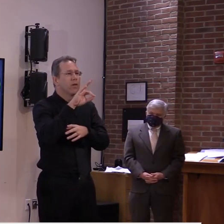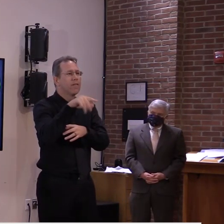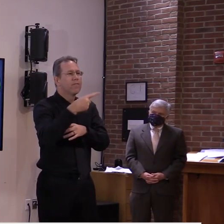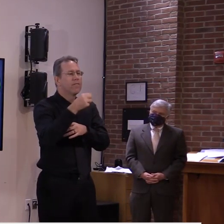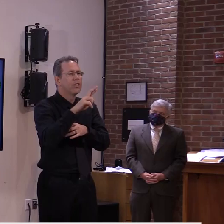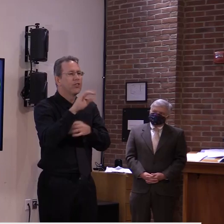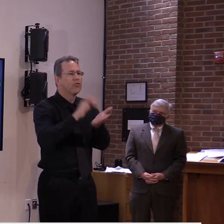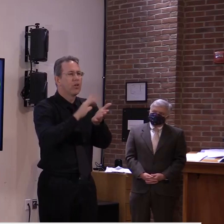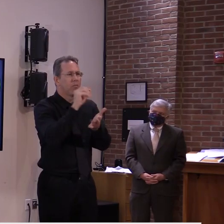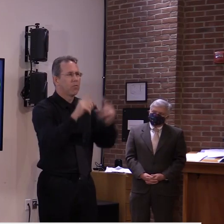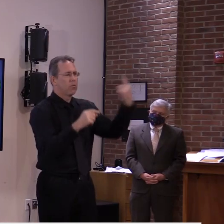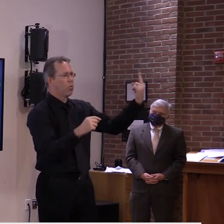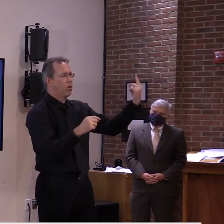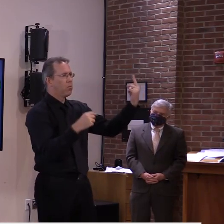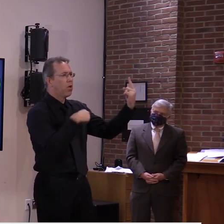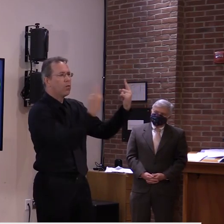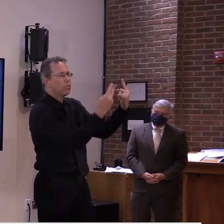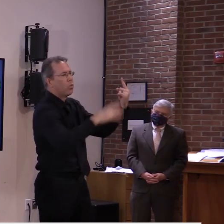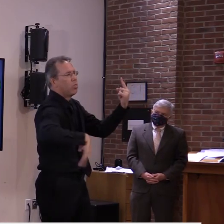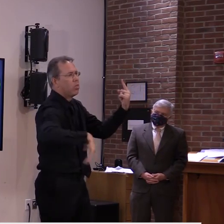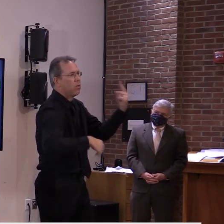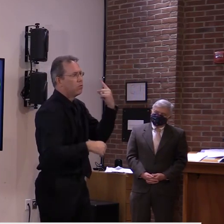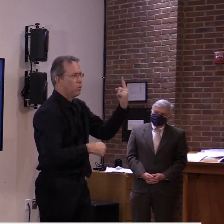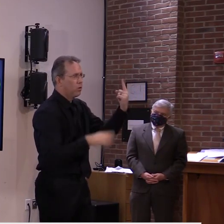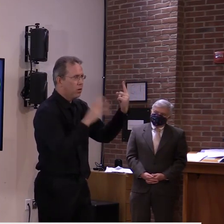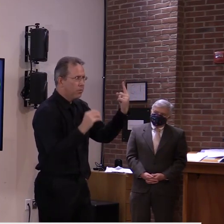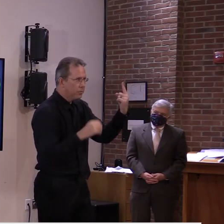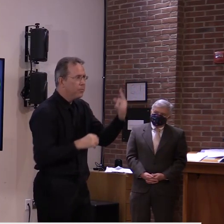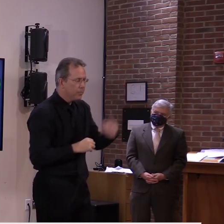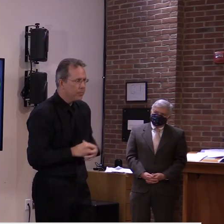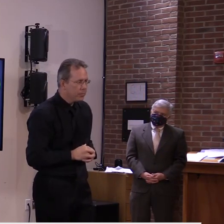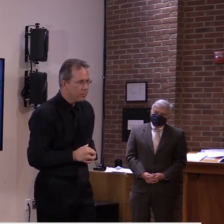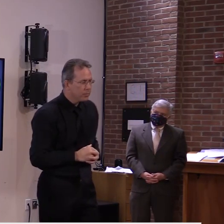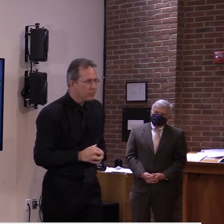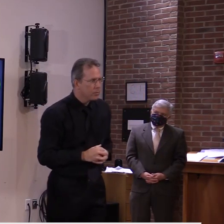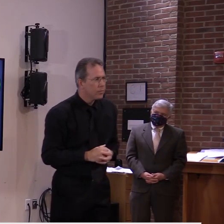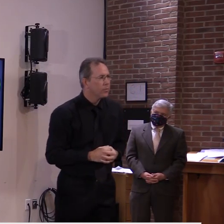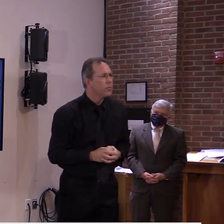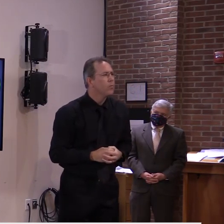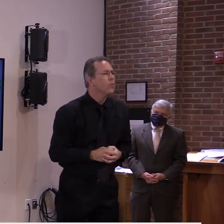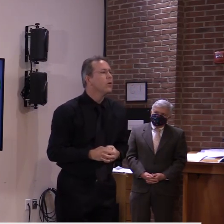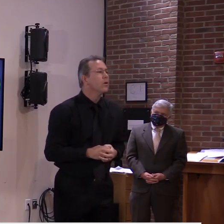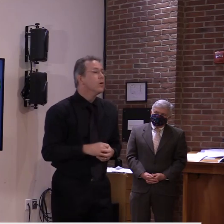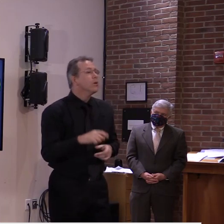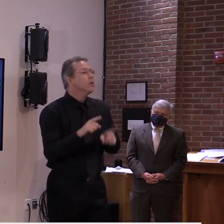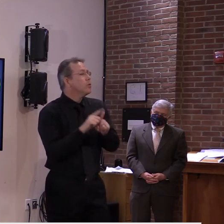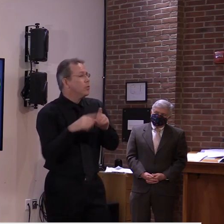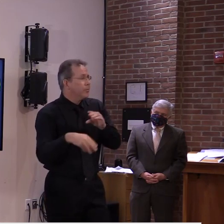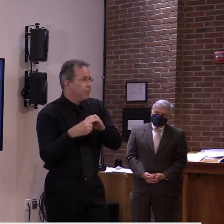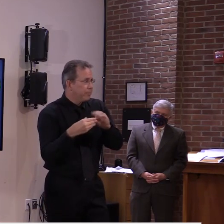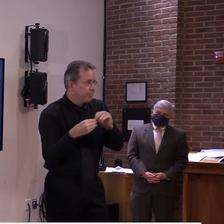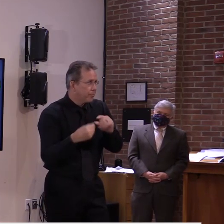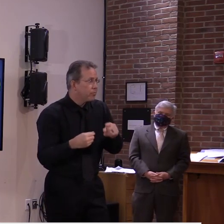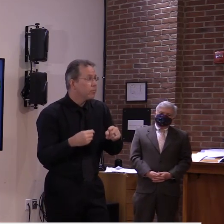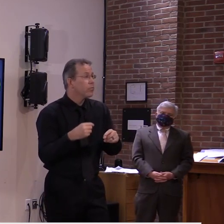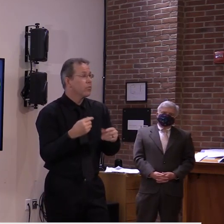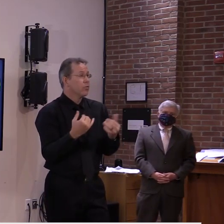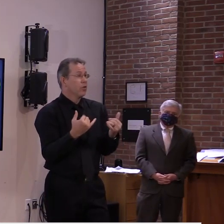And again, I shouldn't even say made it through the process, because we're actually ordering vaccine that hasn't yet